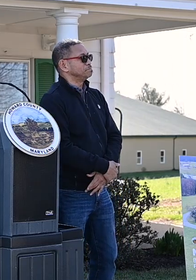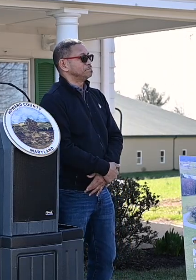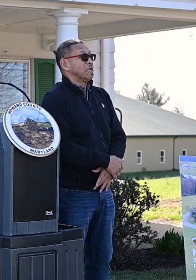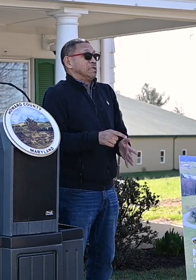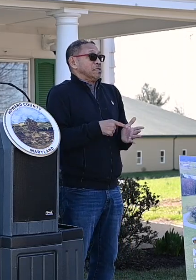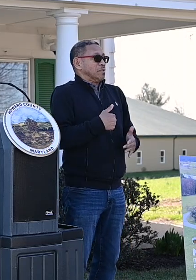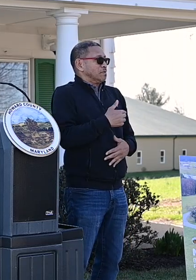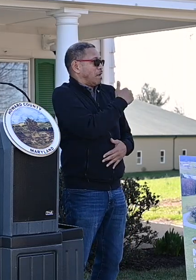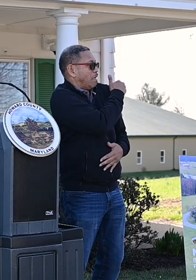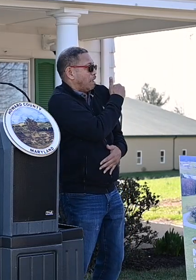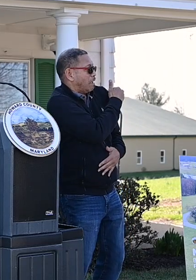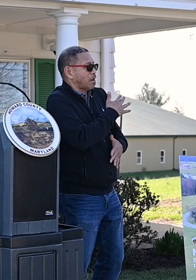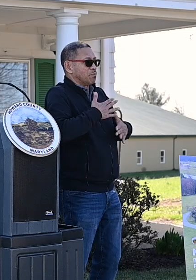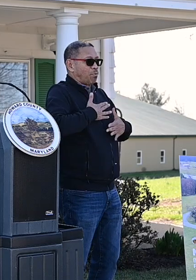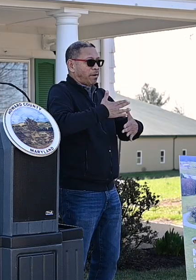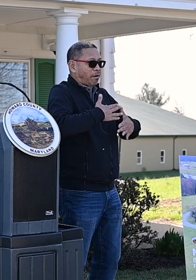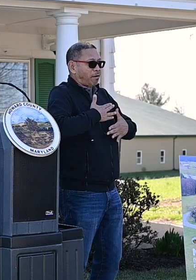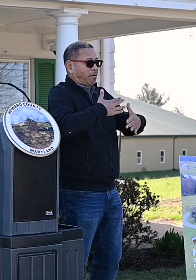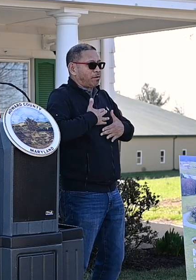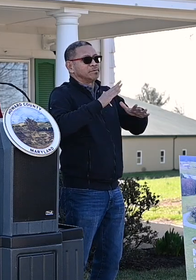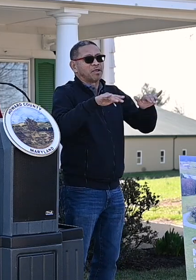Sometimes have to remind myself to breathe.